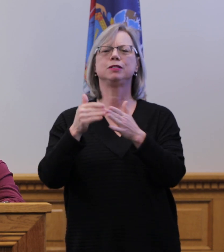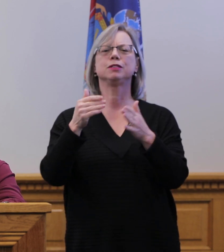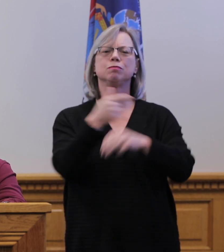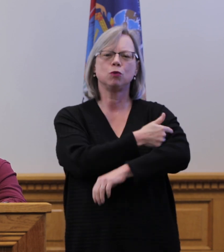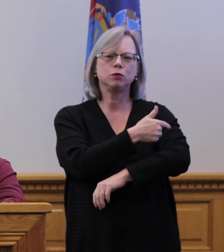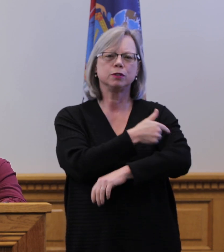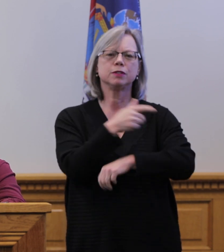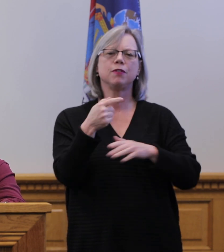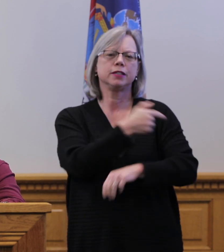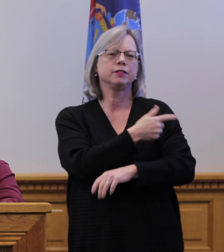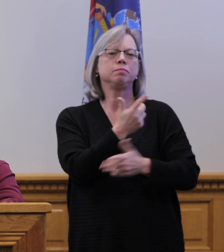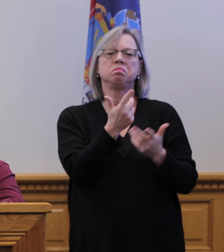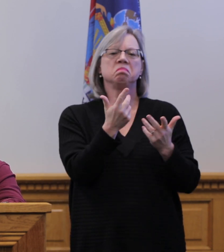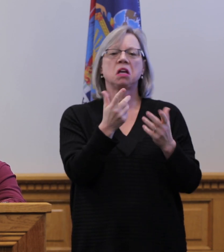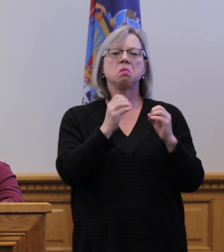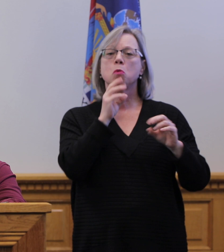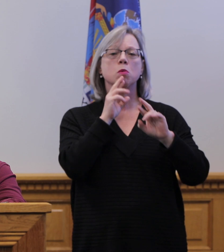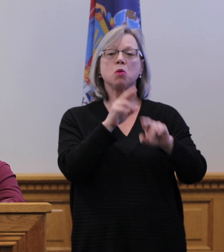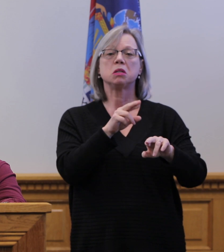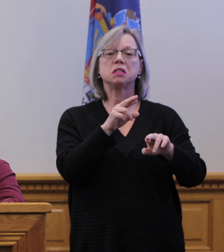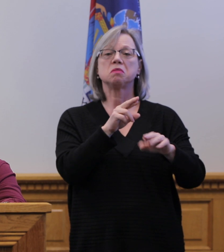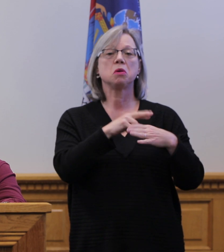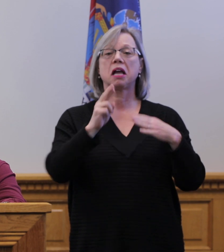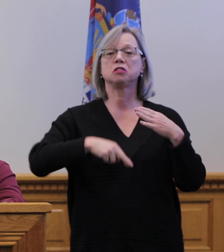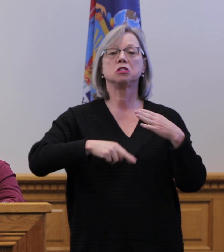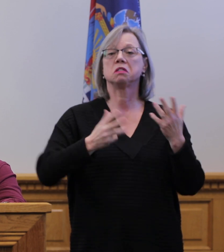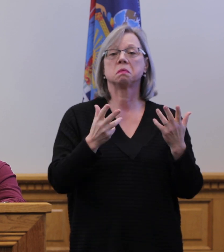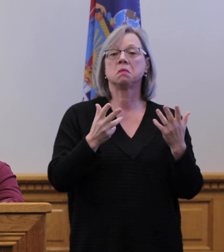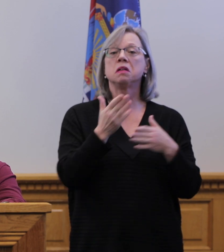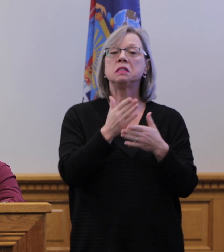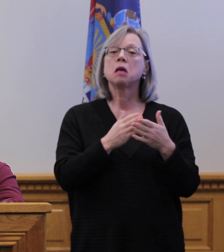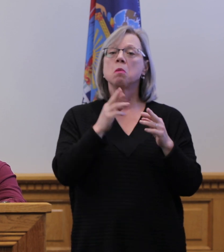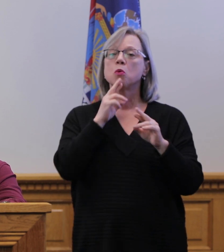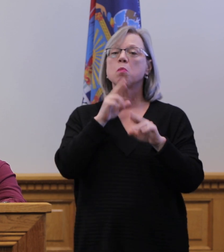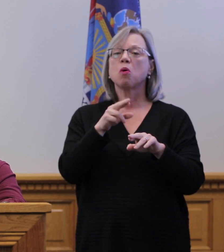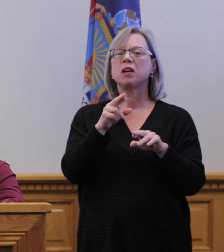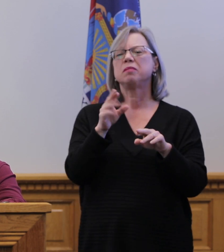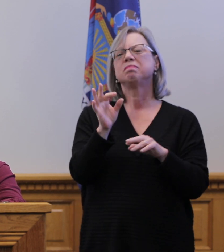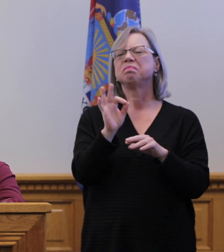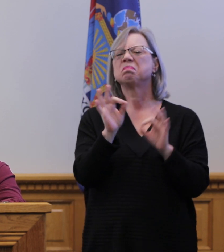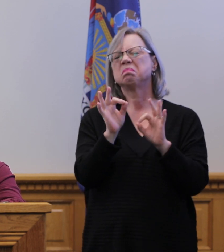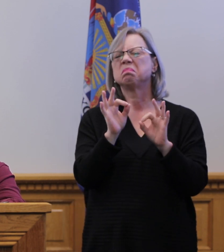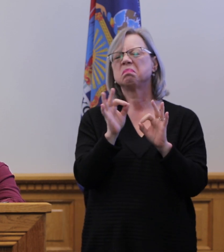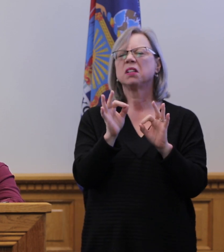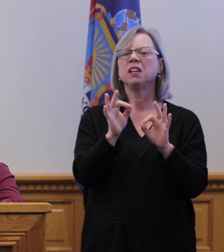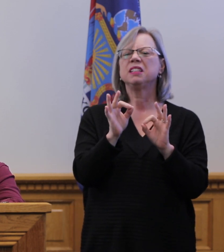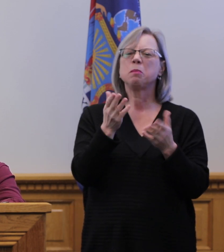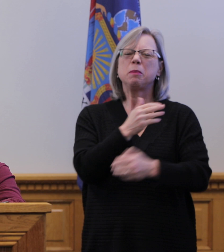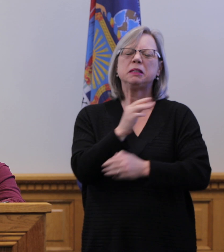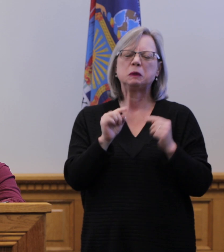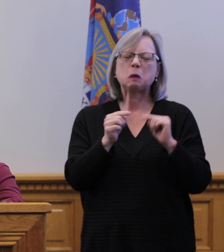adverse reactions. Some residents have reported no reactions at all, while others have reported common side effects such as sore